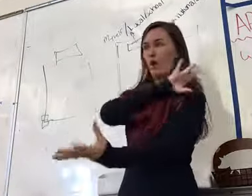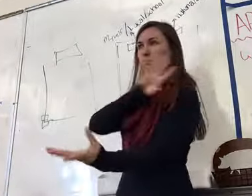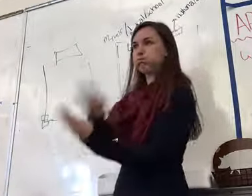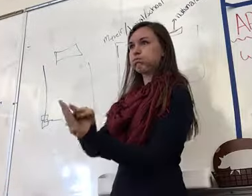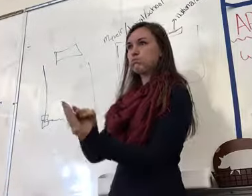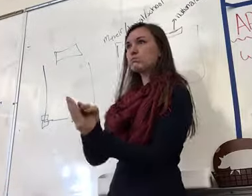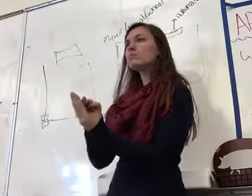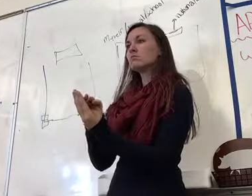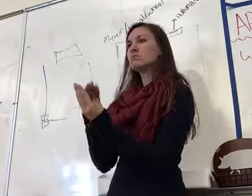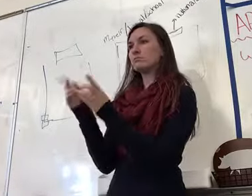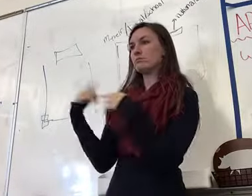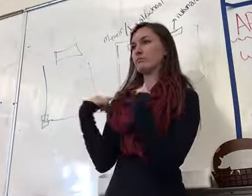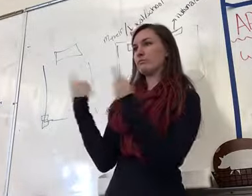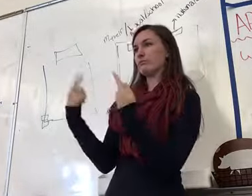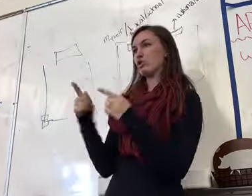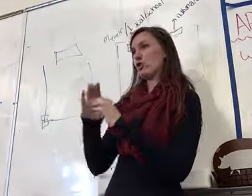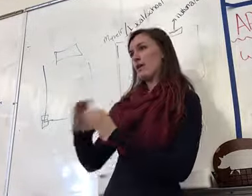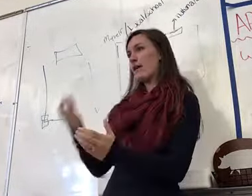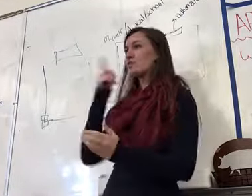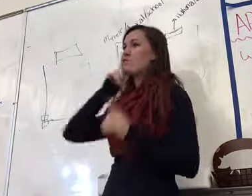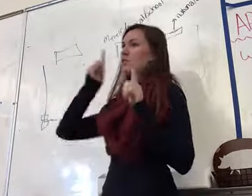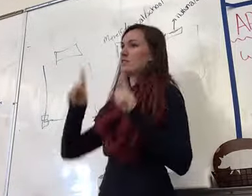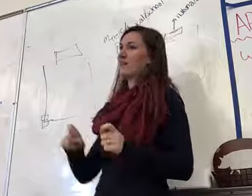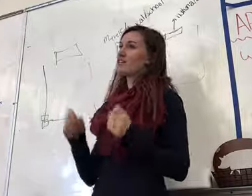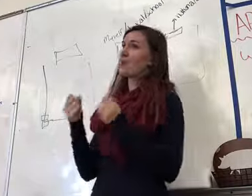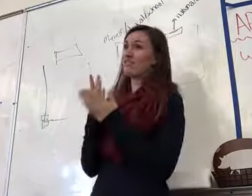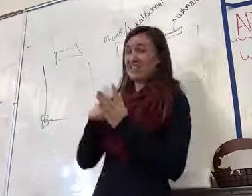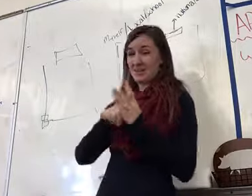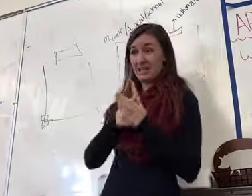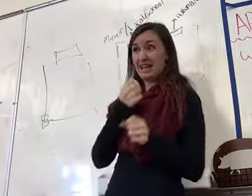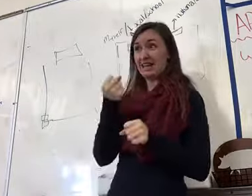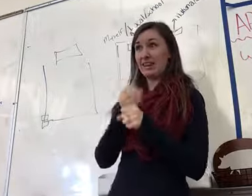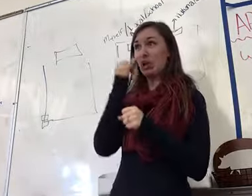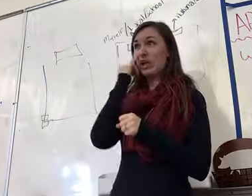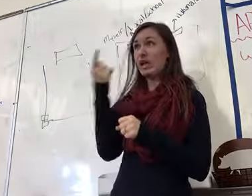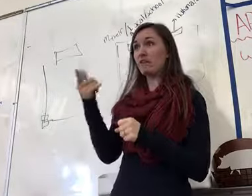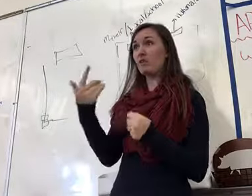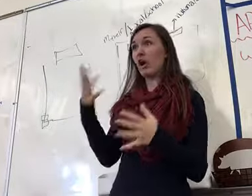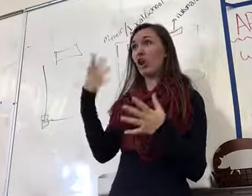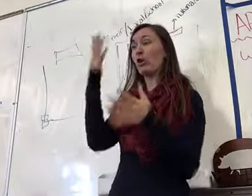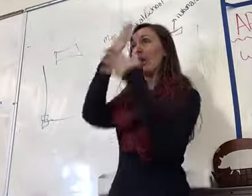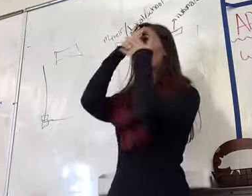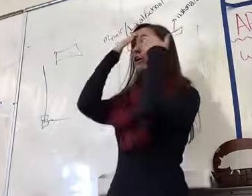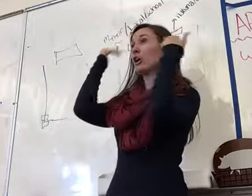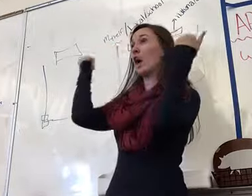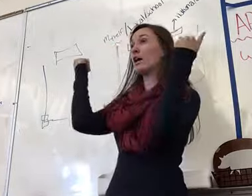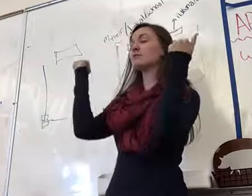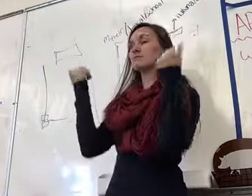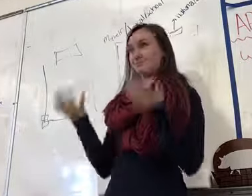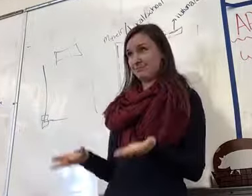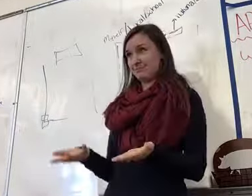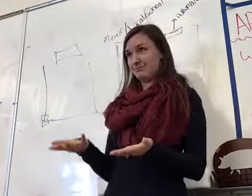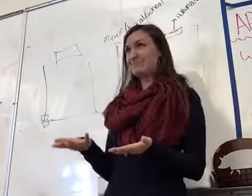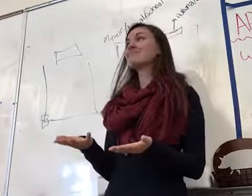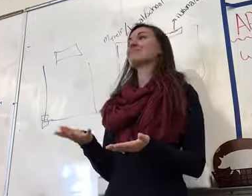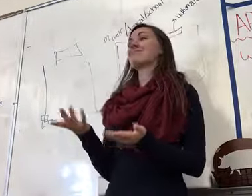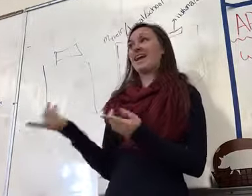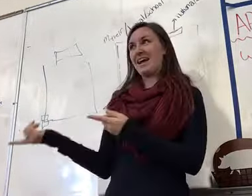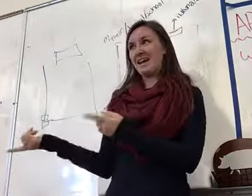forgotten everything you learned at the beginning of the year, which I've had a couple of people ask me, what is the Columbian Exchange? If that is you, please come